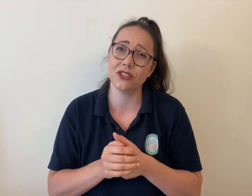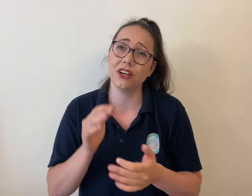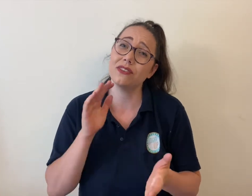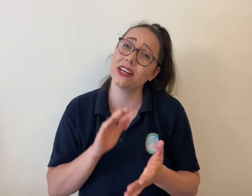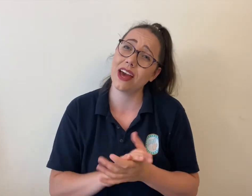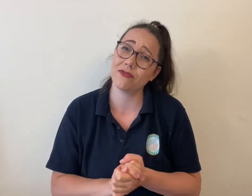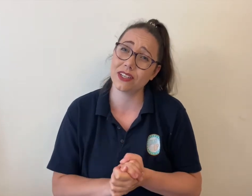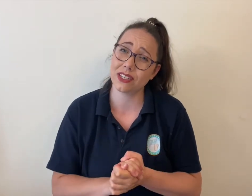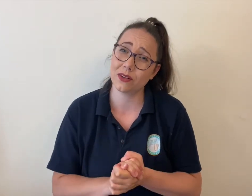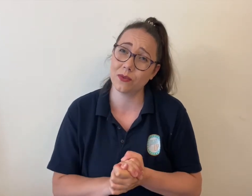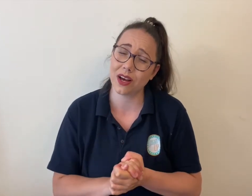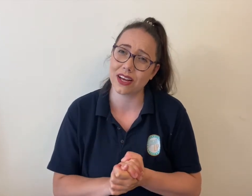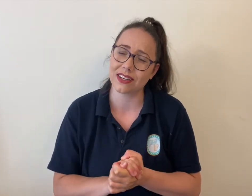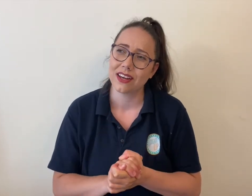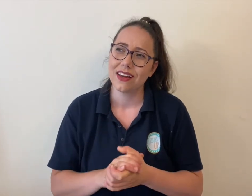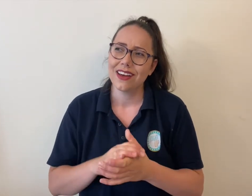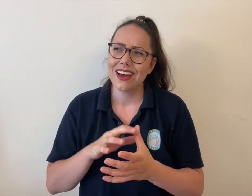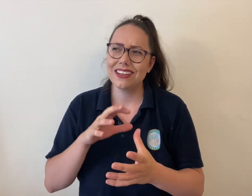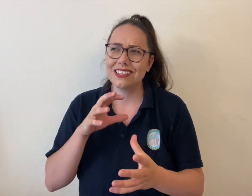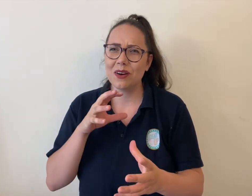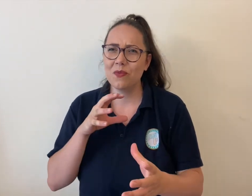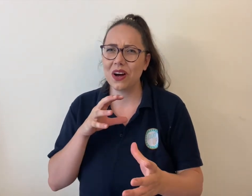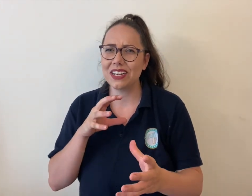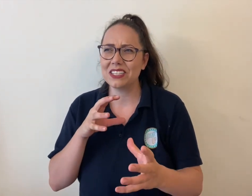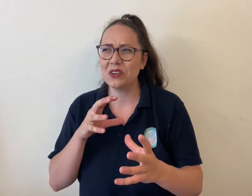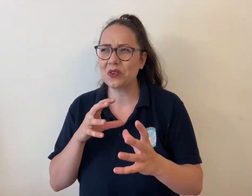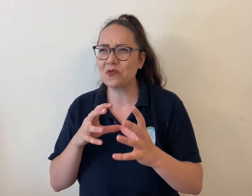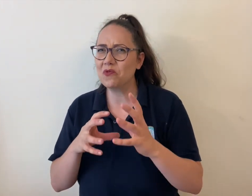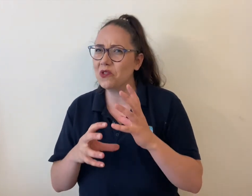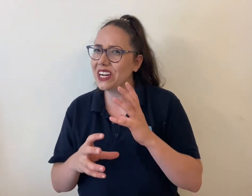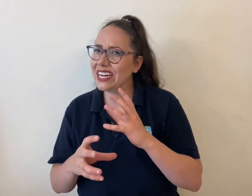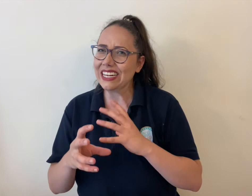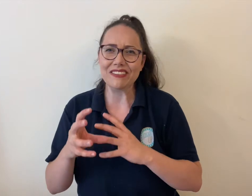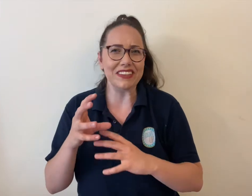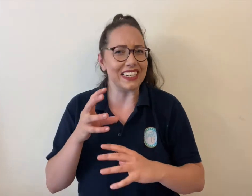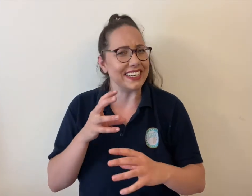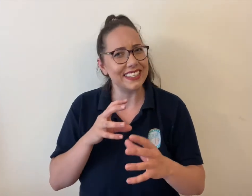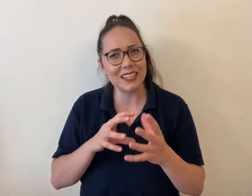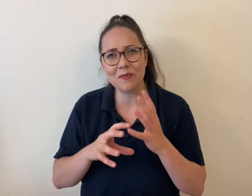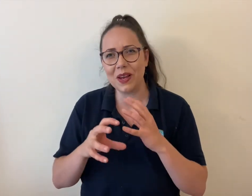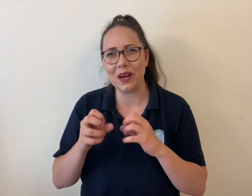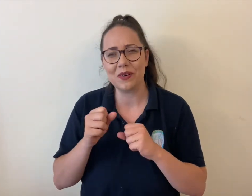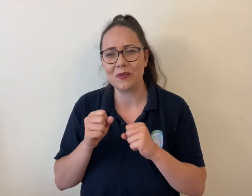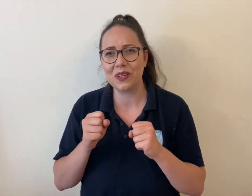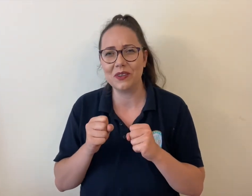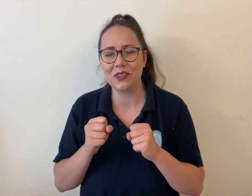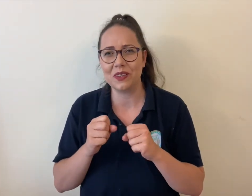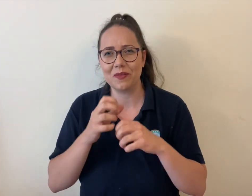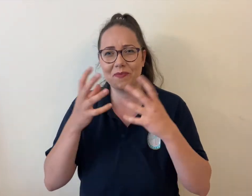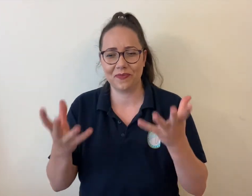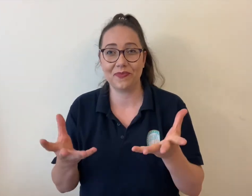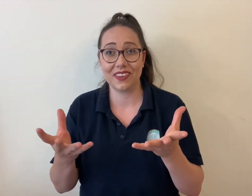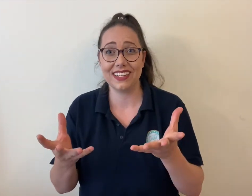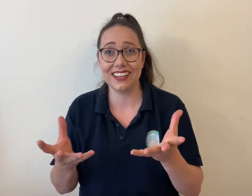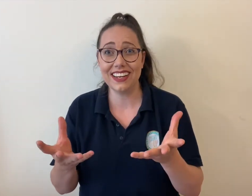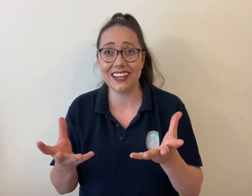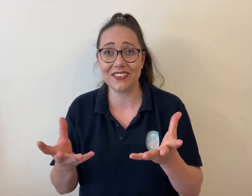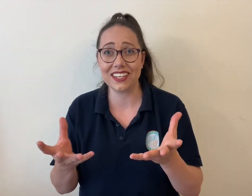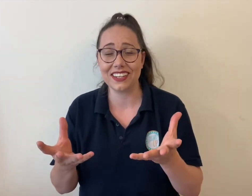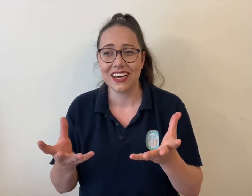don't say every single word. And some words look really, really similar when you do them in sign language.